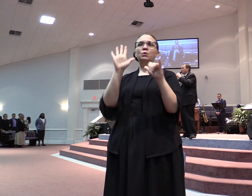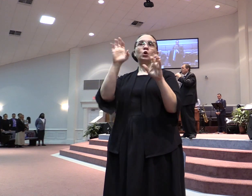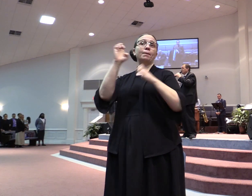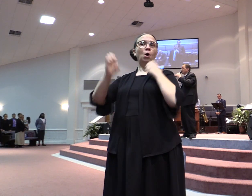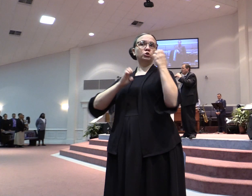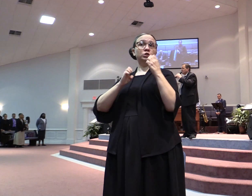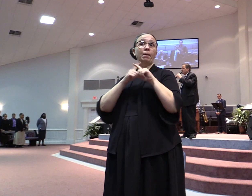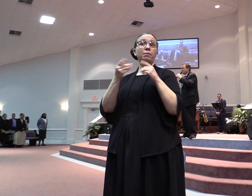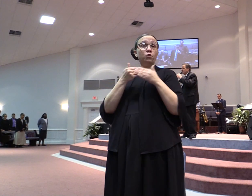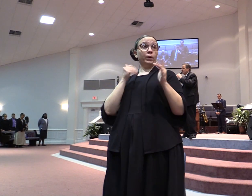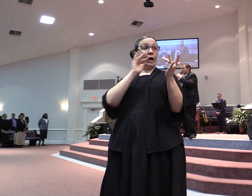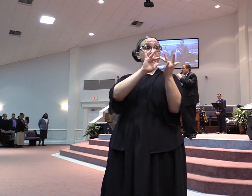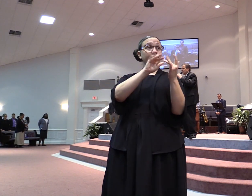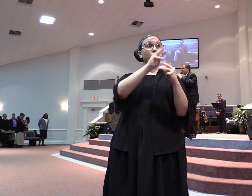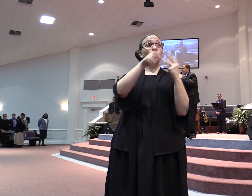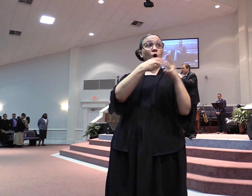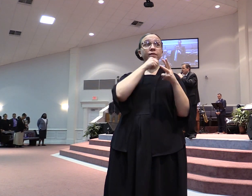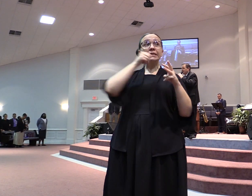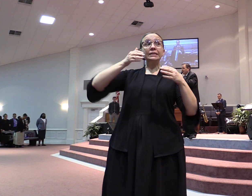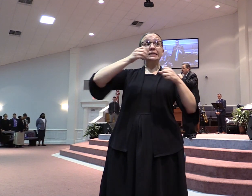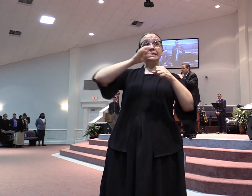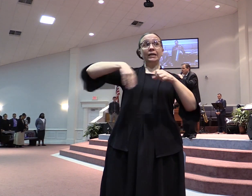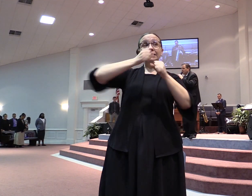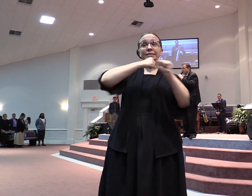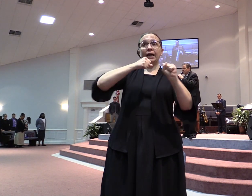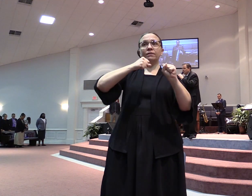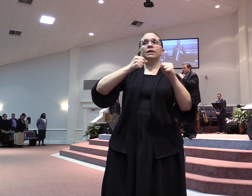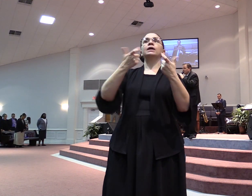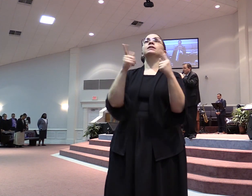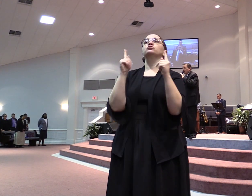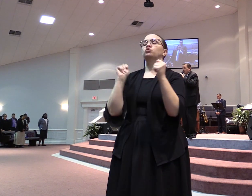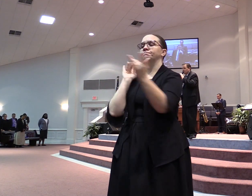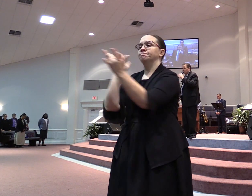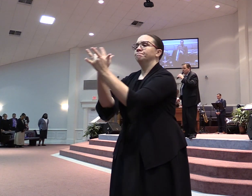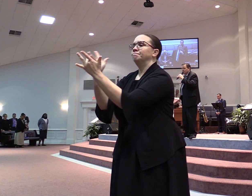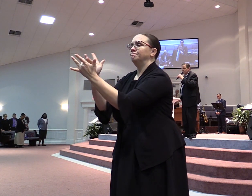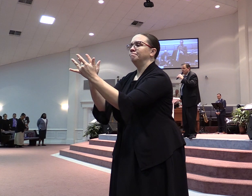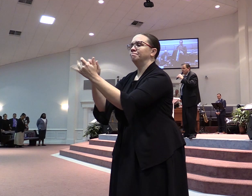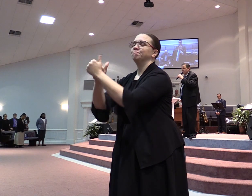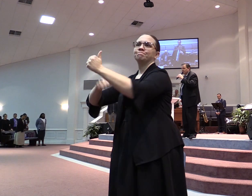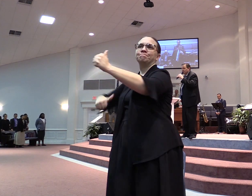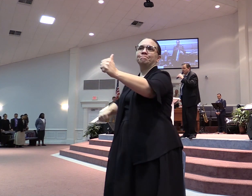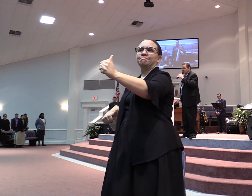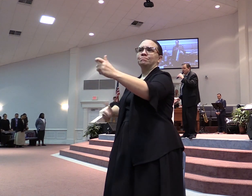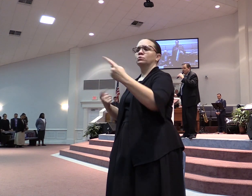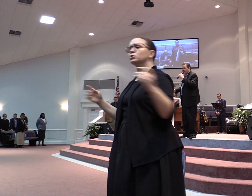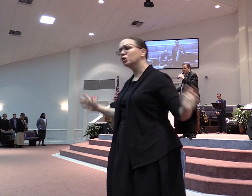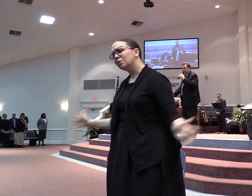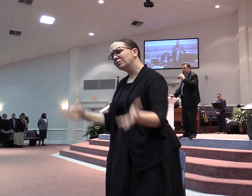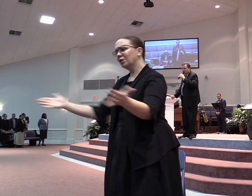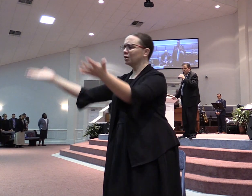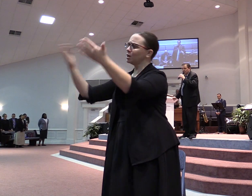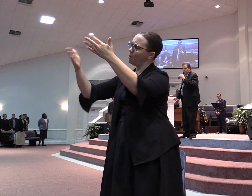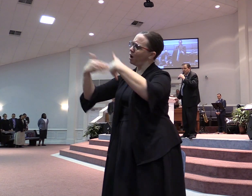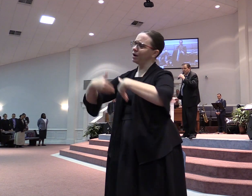we go to the Gentiles, let's cast a net to the lost sheep. Absolutely. Of the house